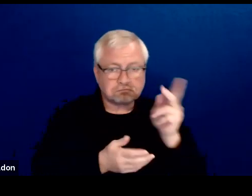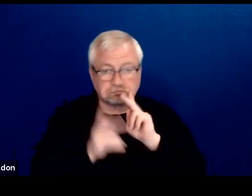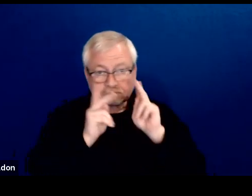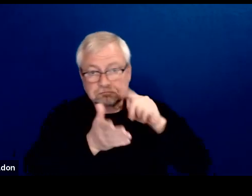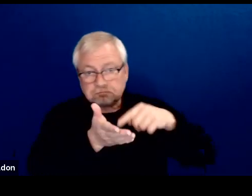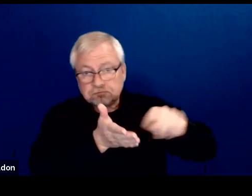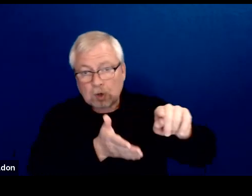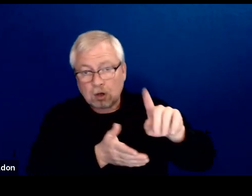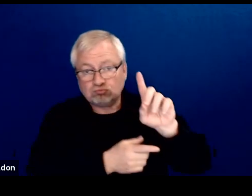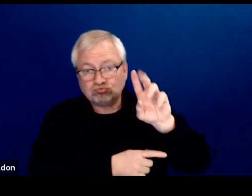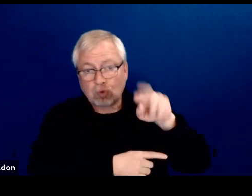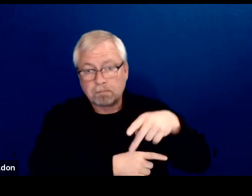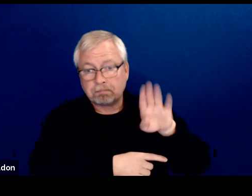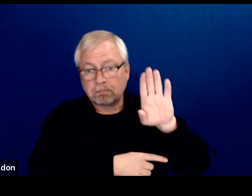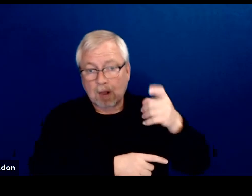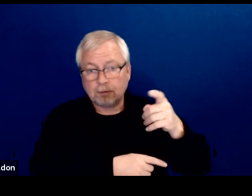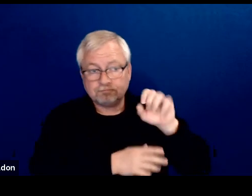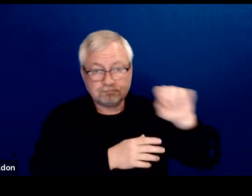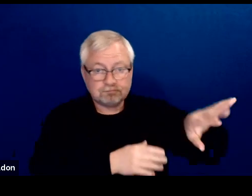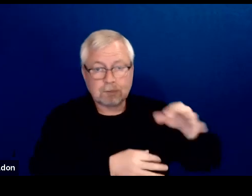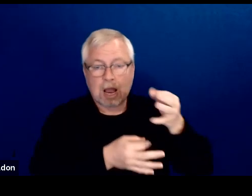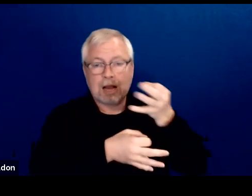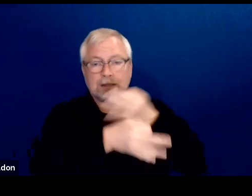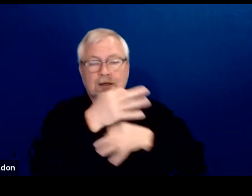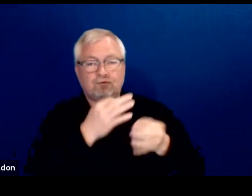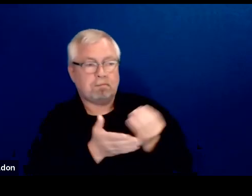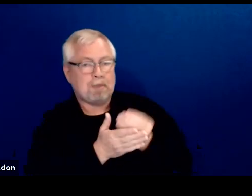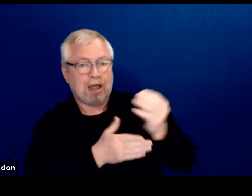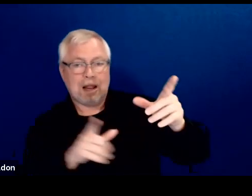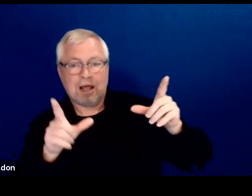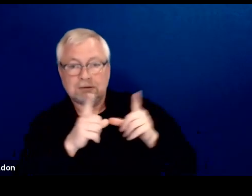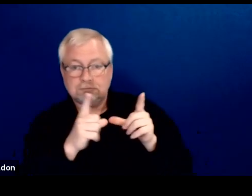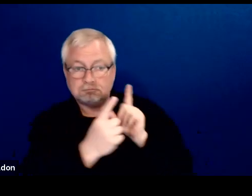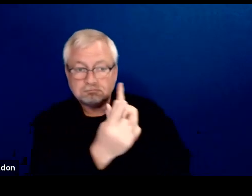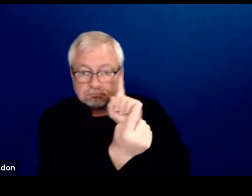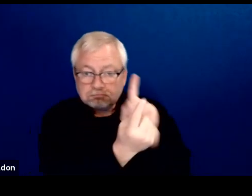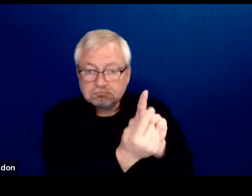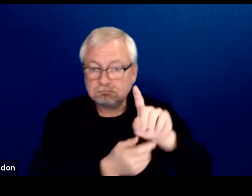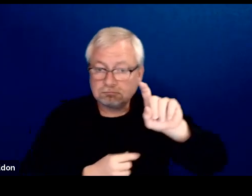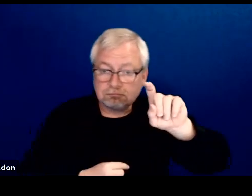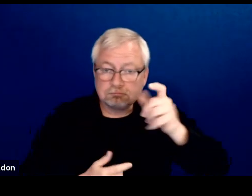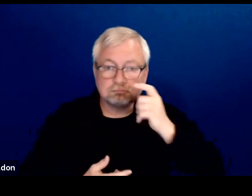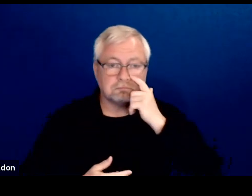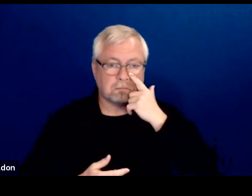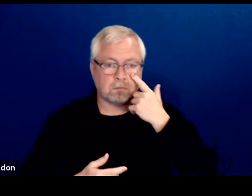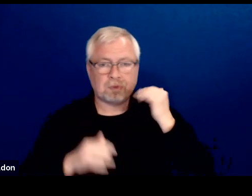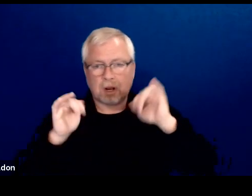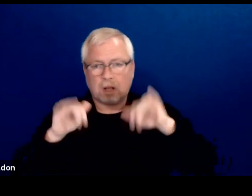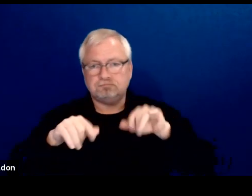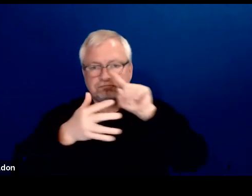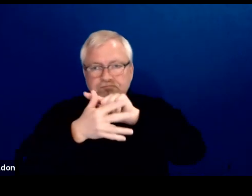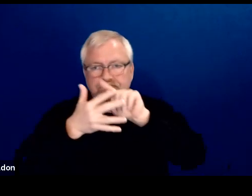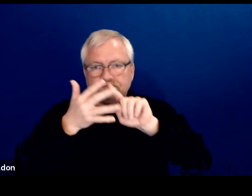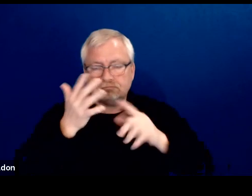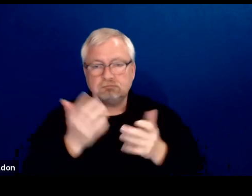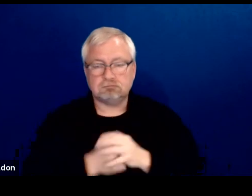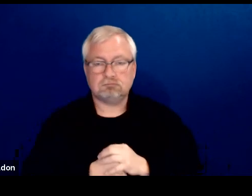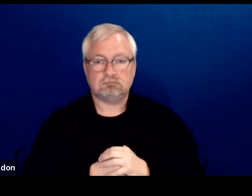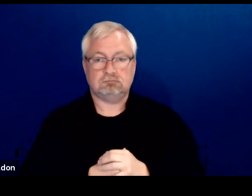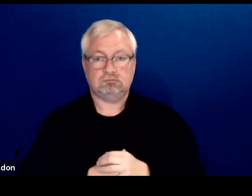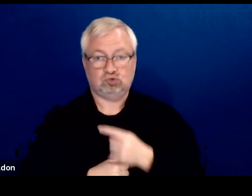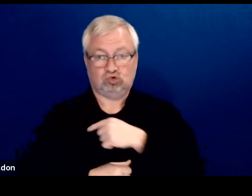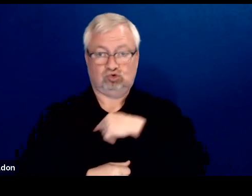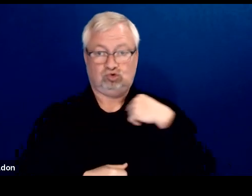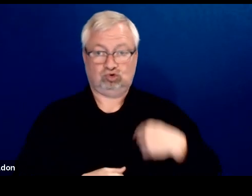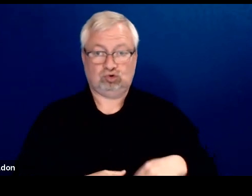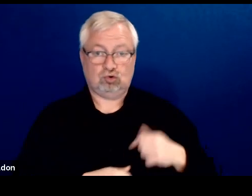them in contact, but it still gets crowded out there. I mean, if the Chinese army is now surrounding a stockpile that we were counting